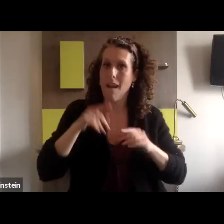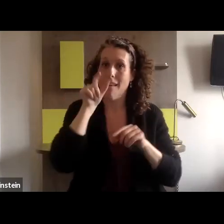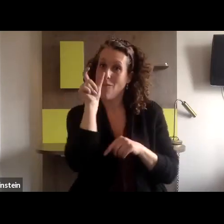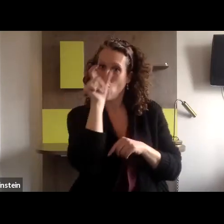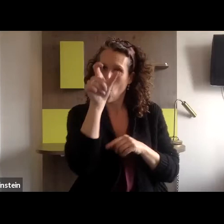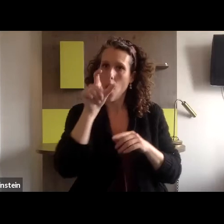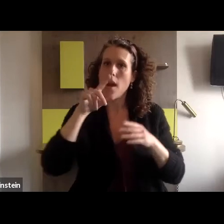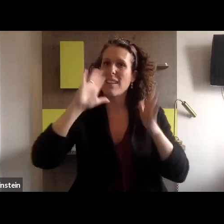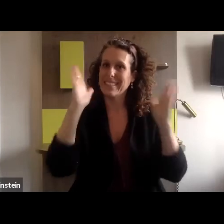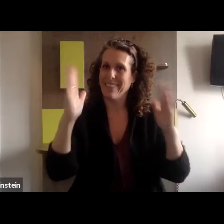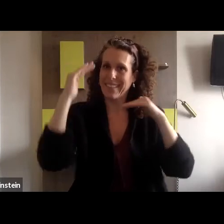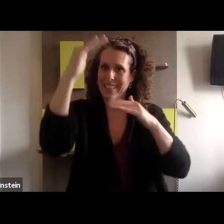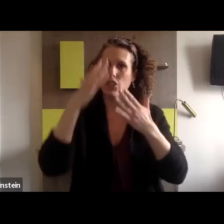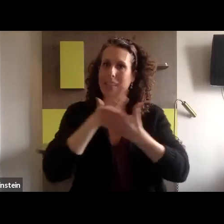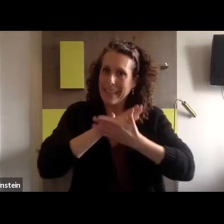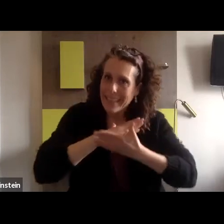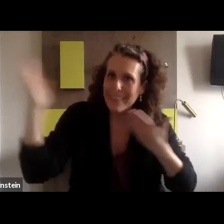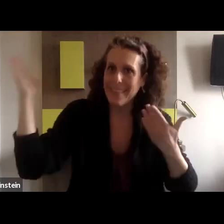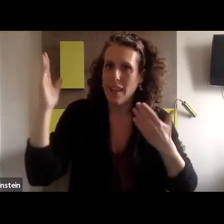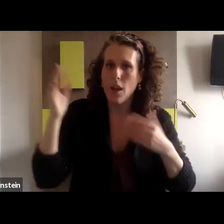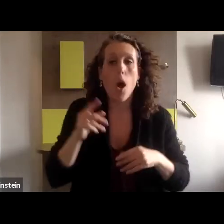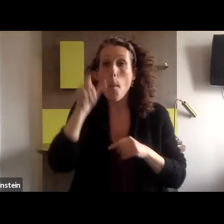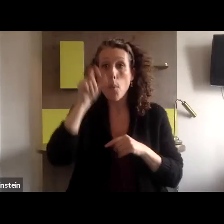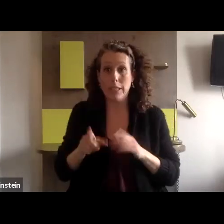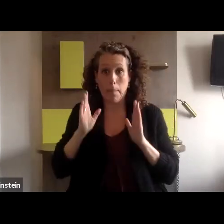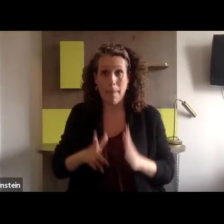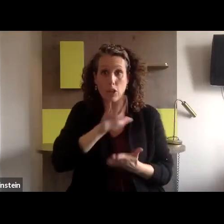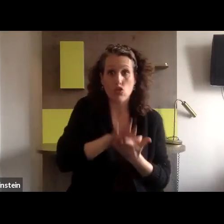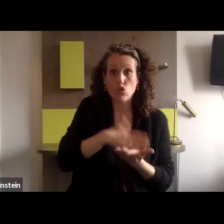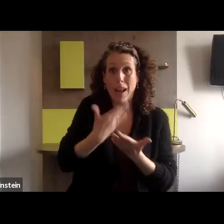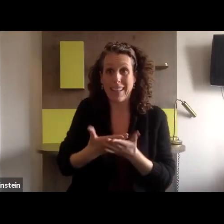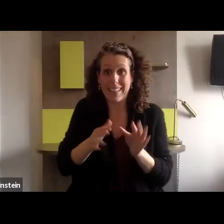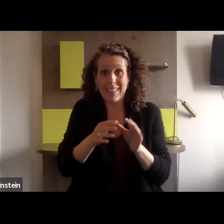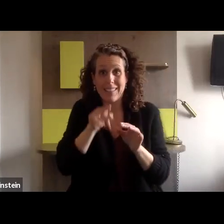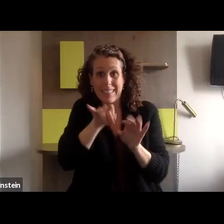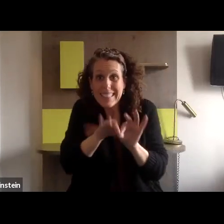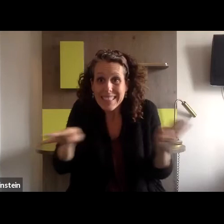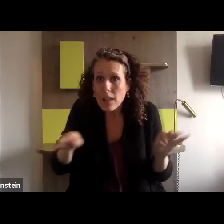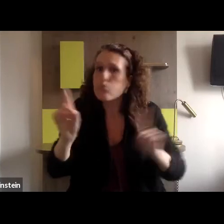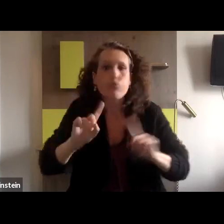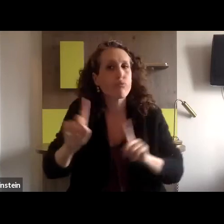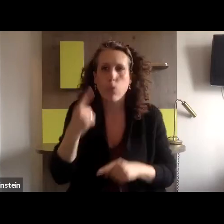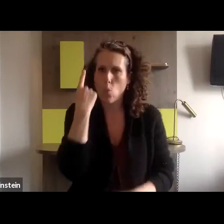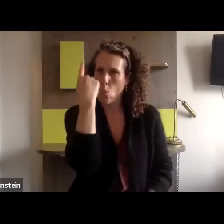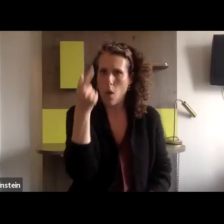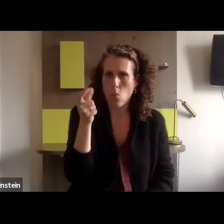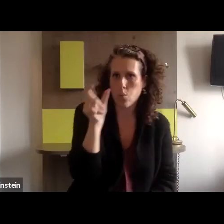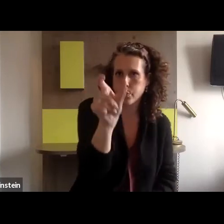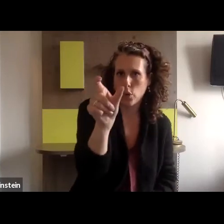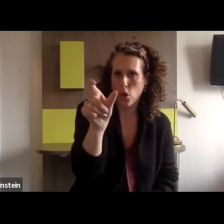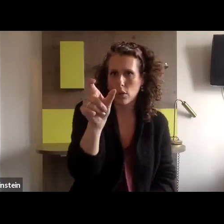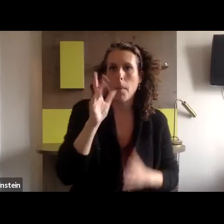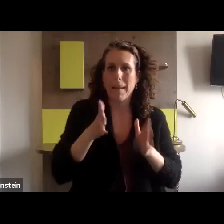So they are not asked to translate the sentence, they're just asked to translate the word street to produce the sign for